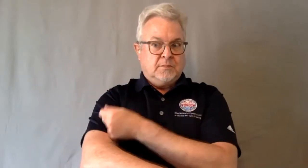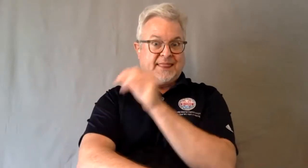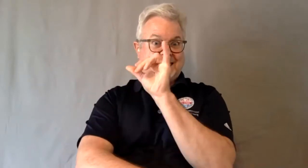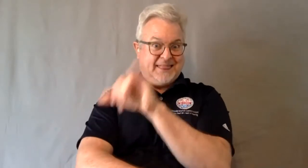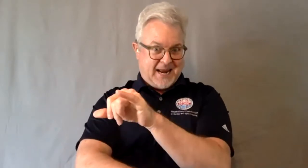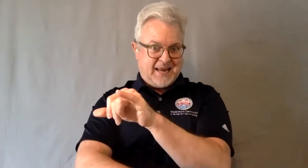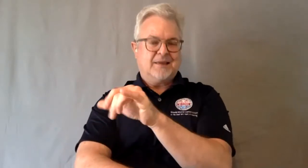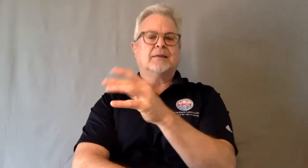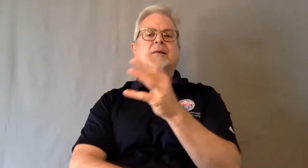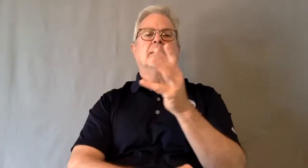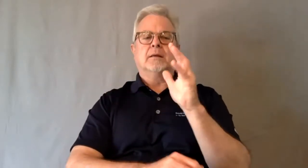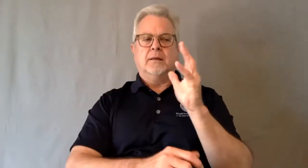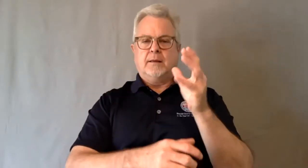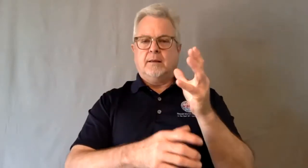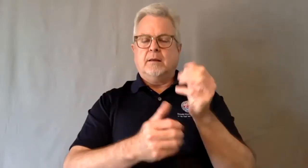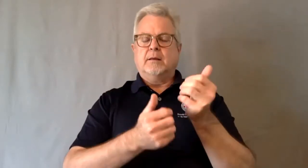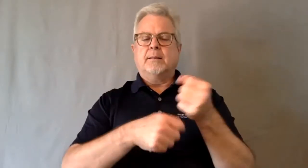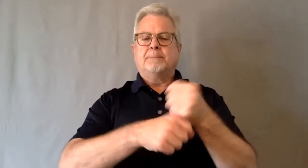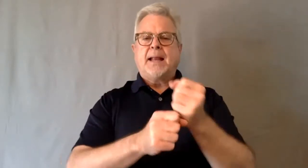population fully vaccinated.